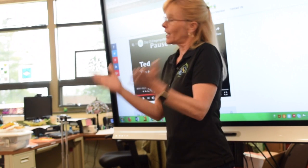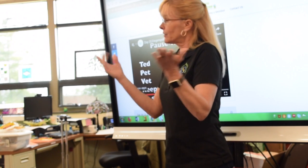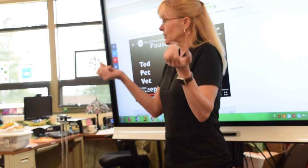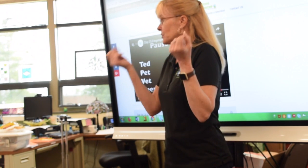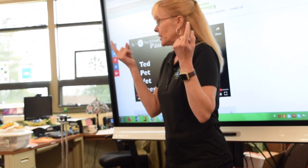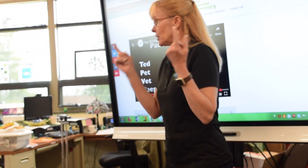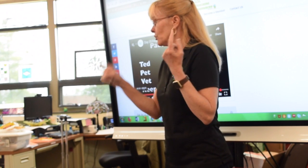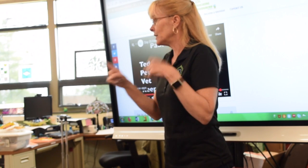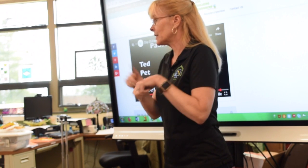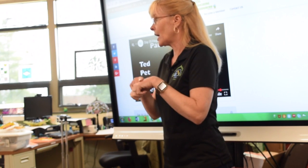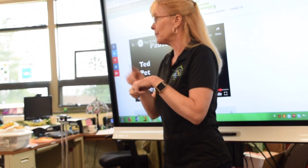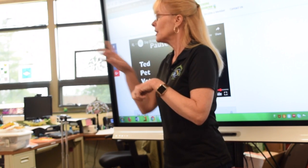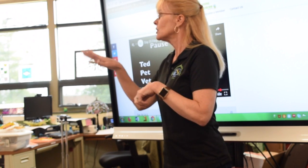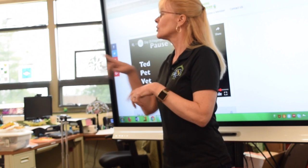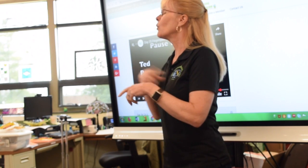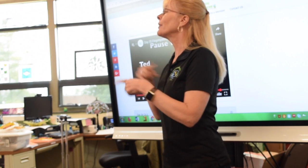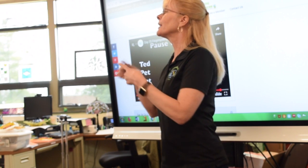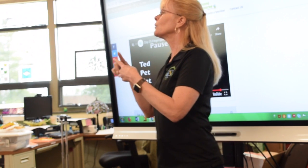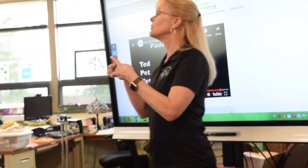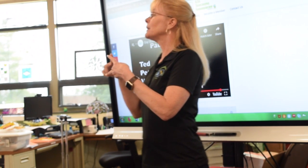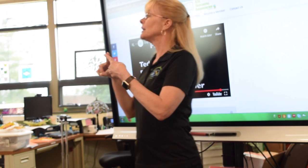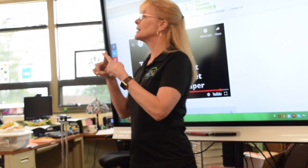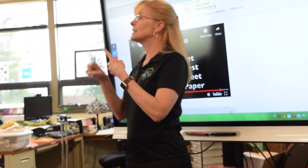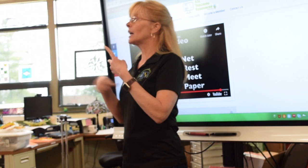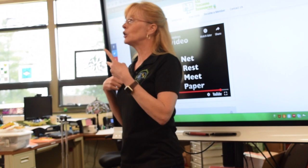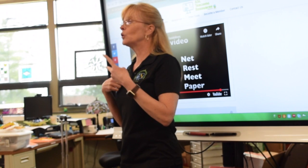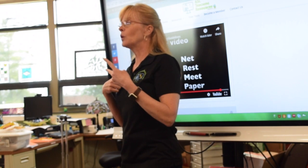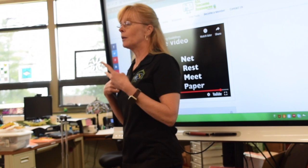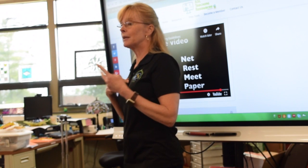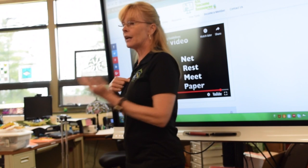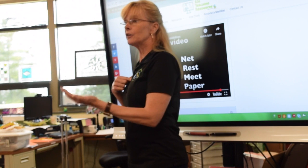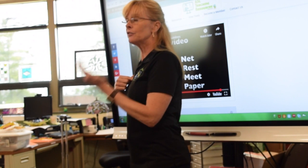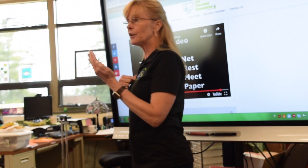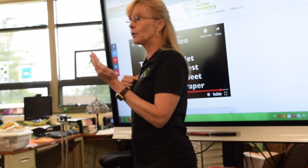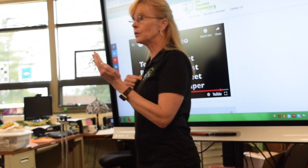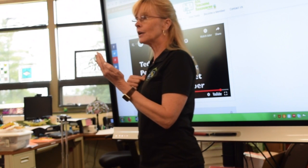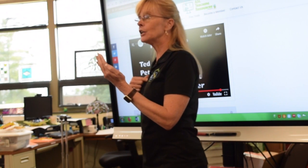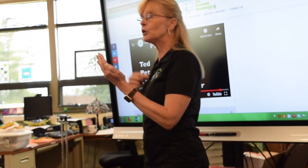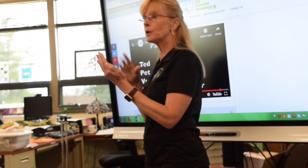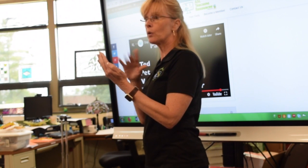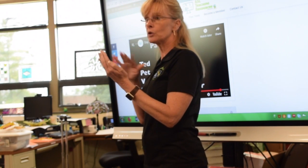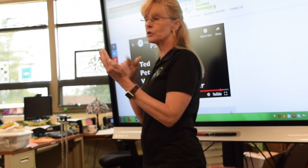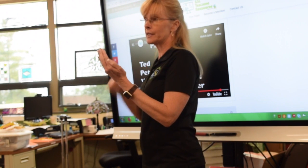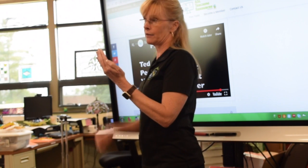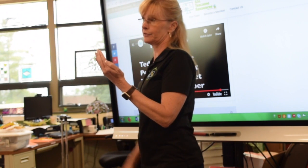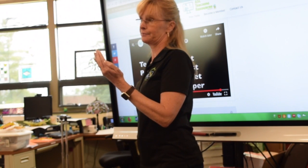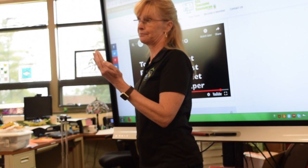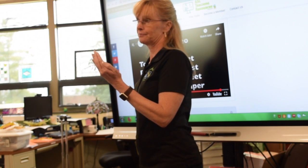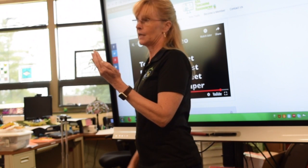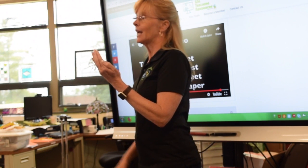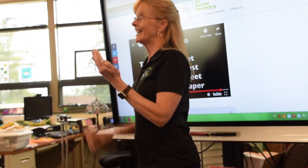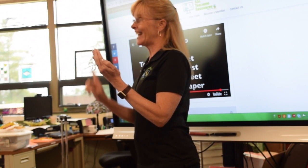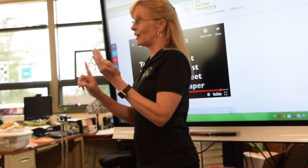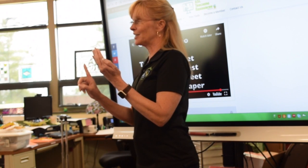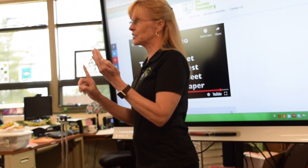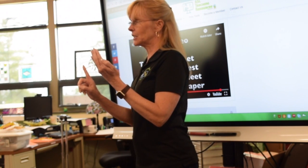have to understand, you need time. So one thing would be is that you get out your phone and you record yourself. Now, here's the